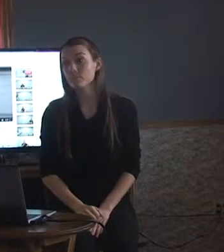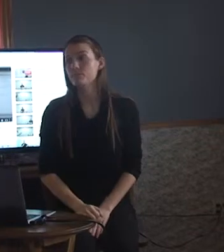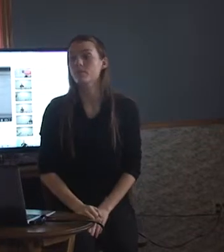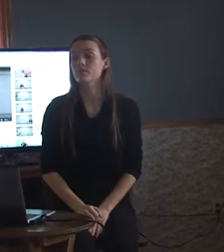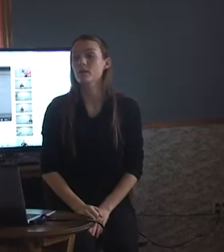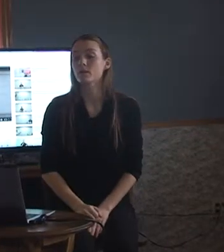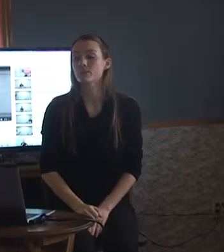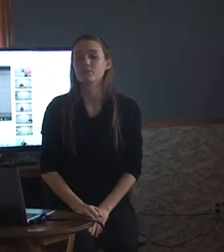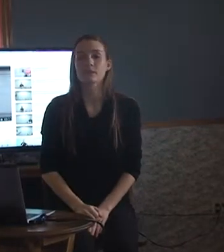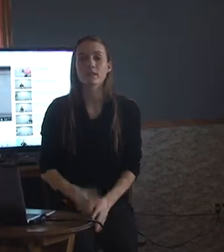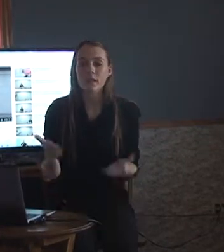Come on, think some. Think some.